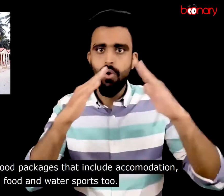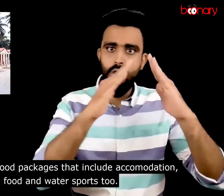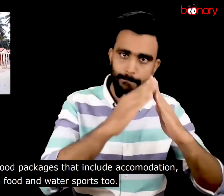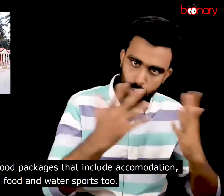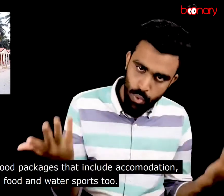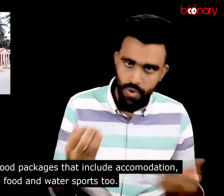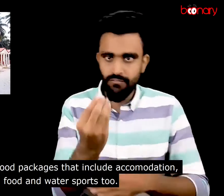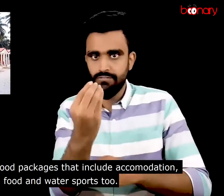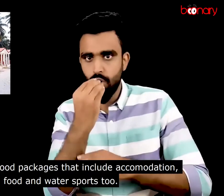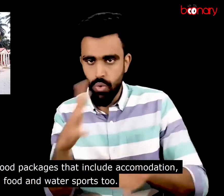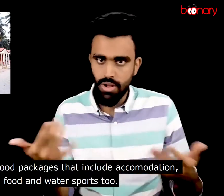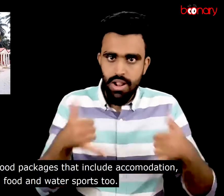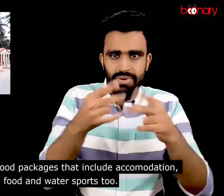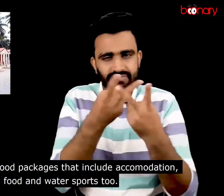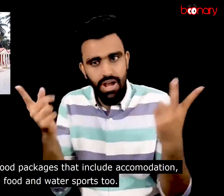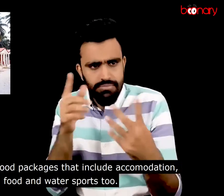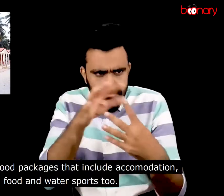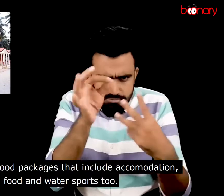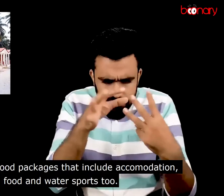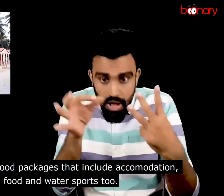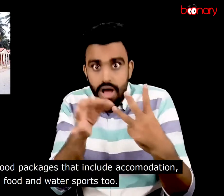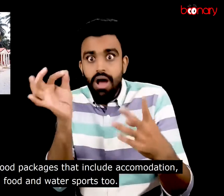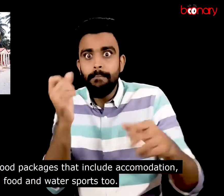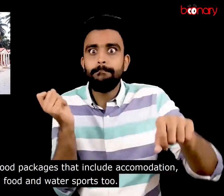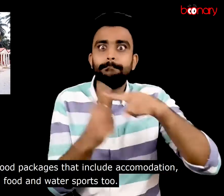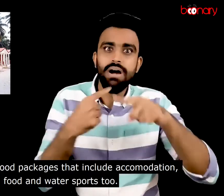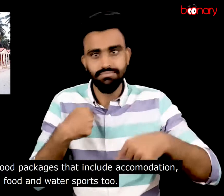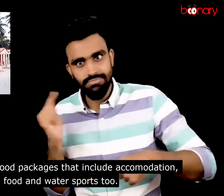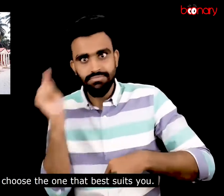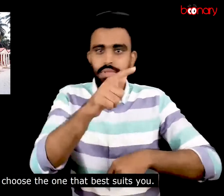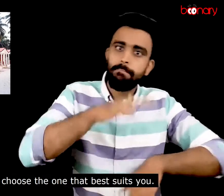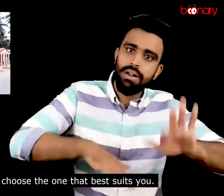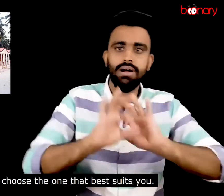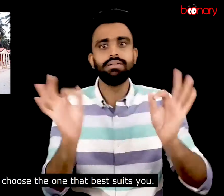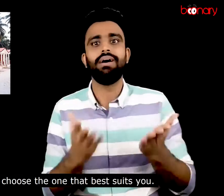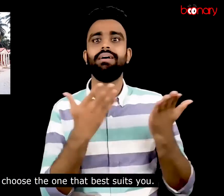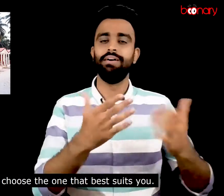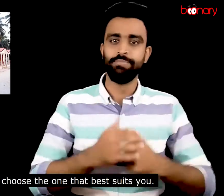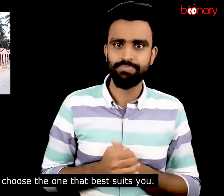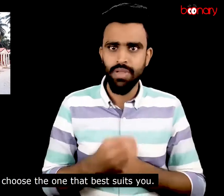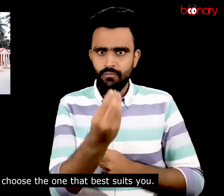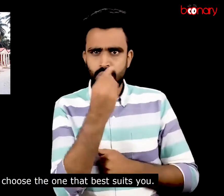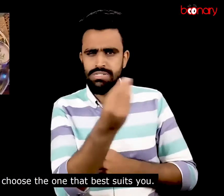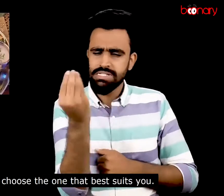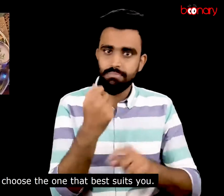that include accommodation, food and water sports too. You can choose the one that best suits you.